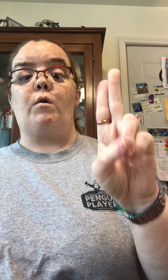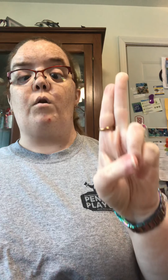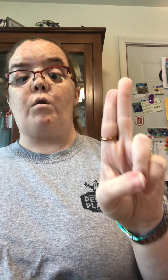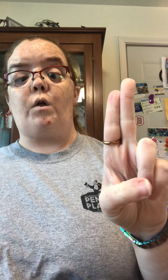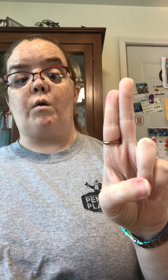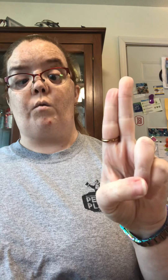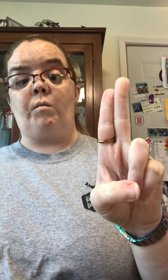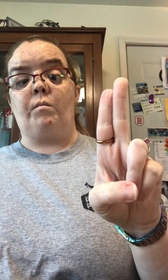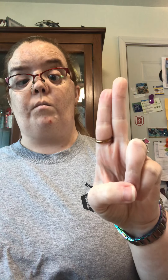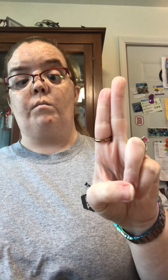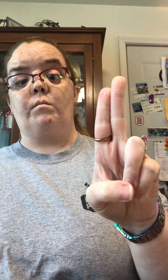U,